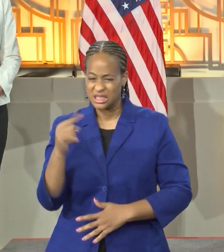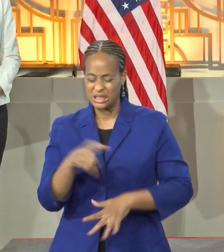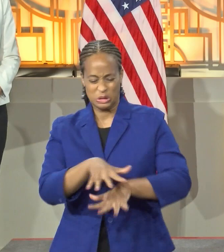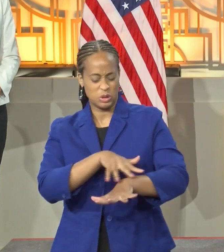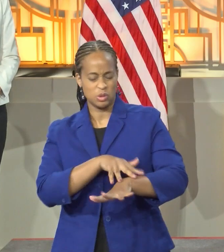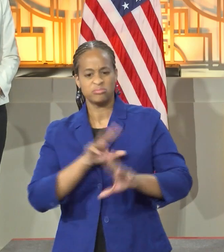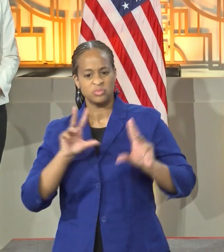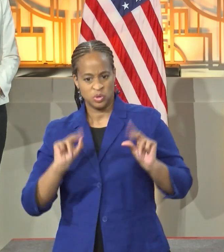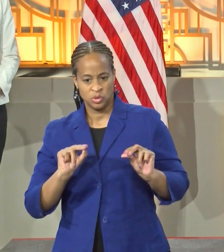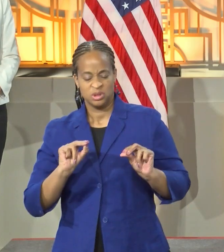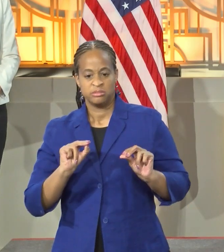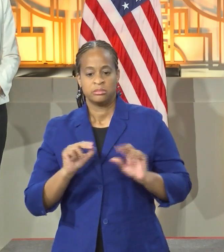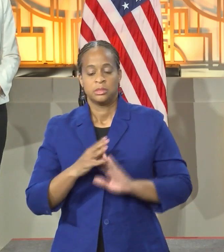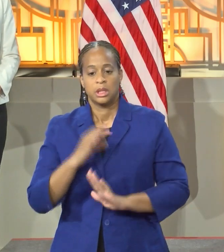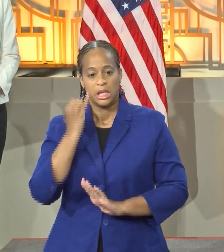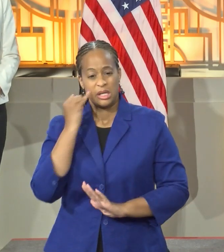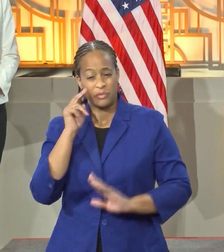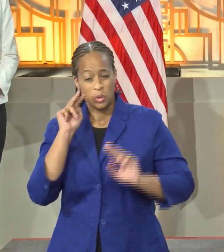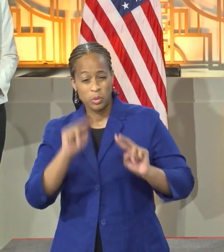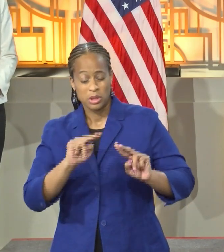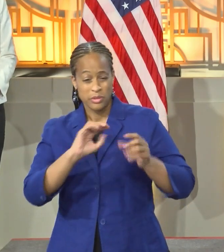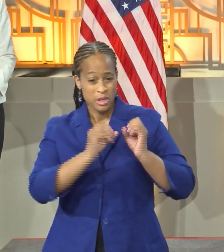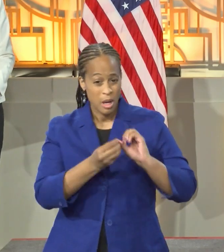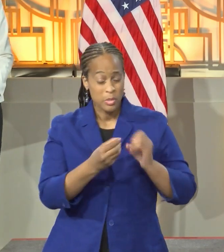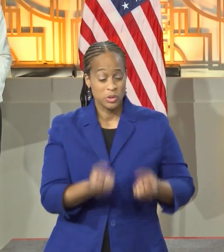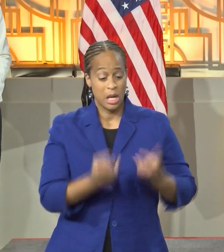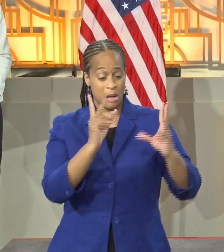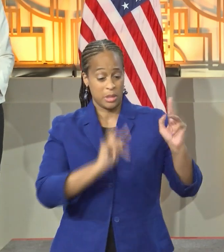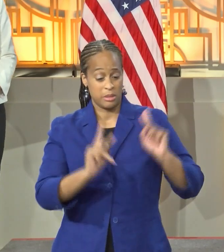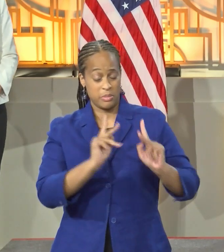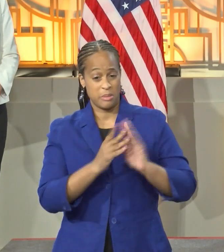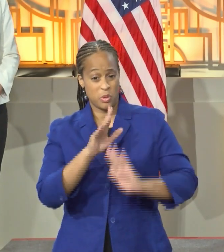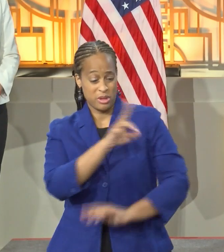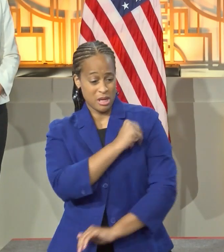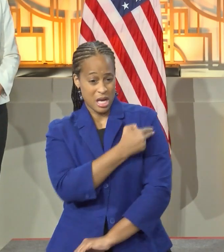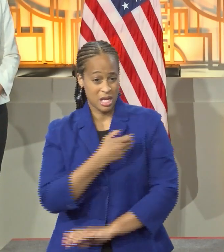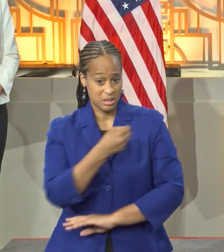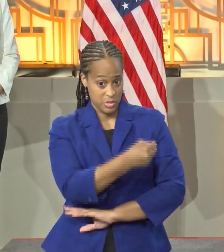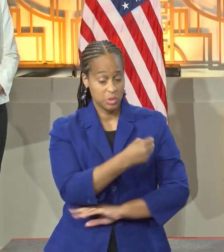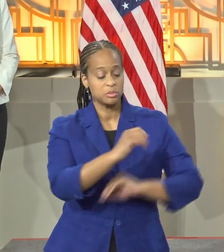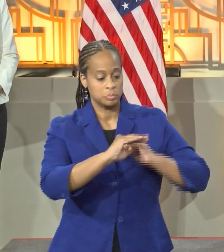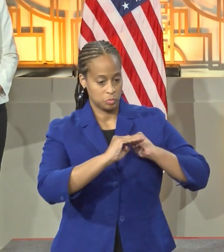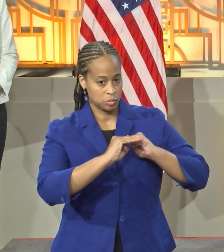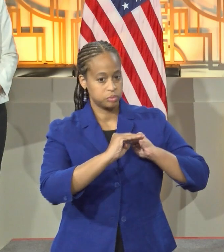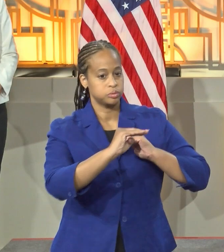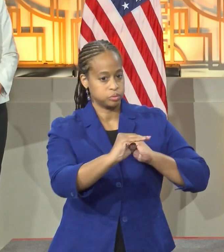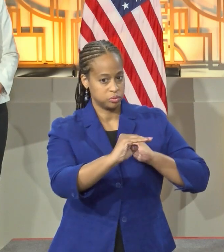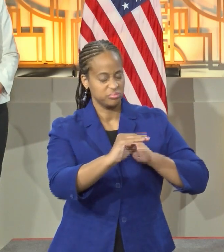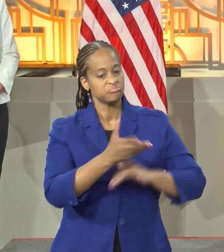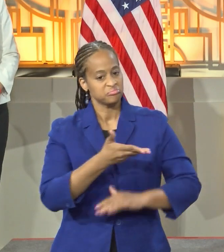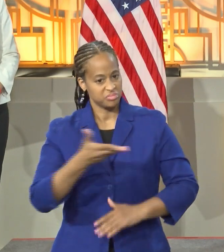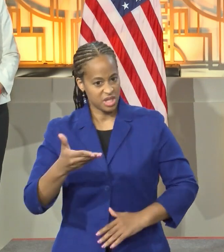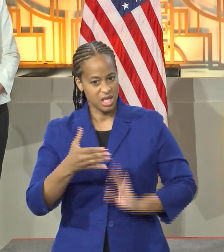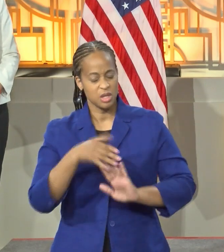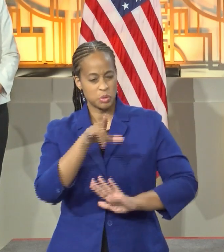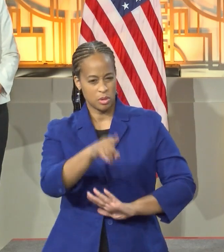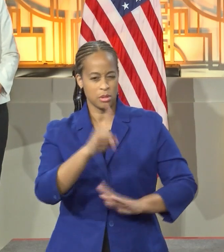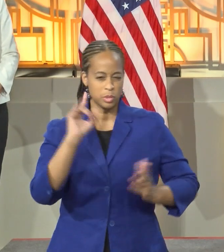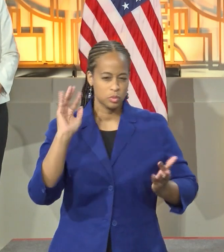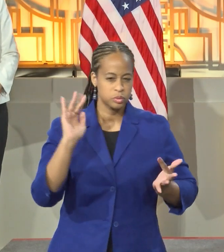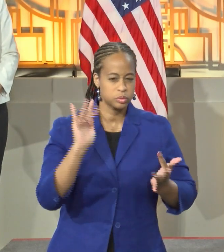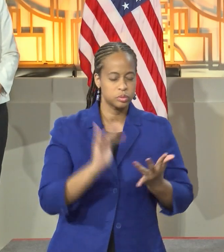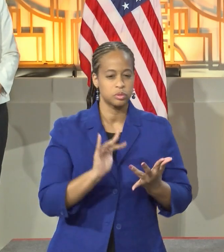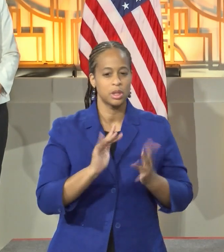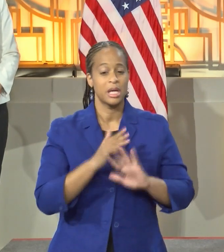because if you look at the numbers in the hospitals, the numbers has plateaued and things are starting to come down, the